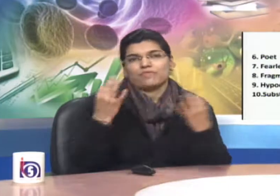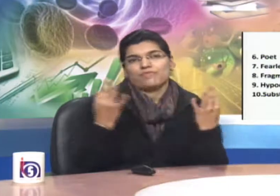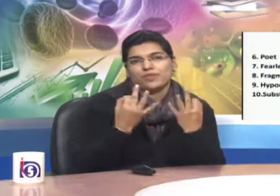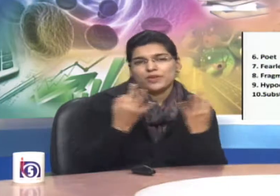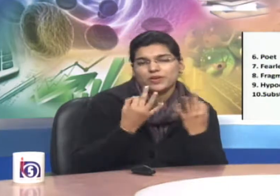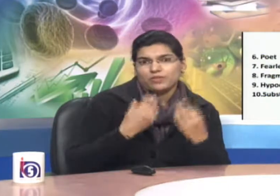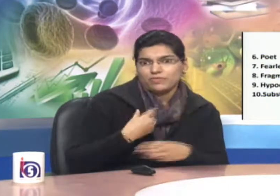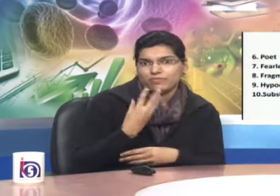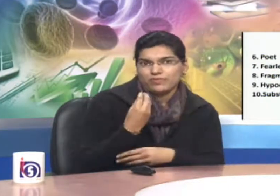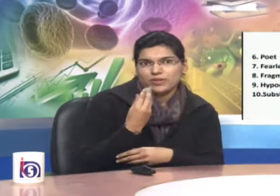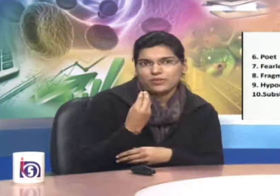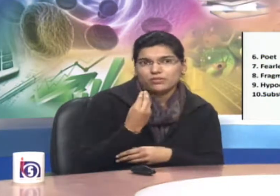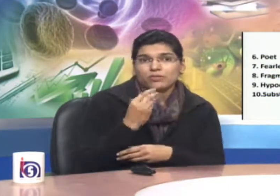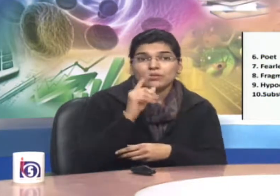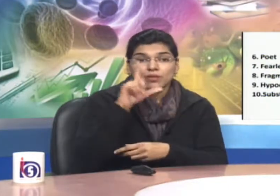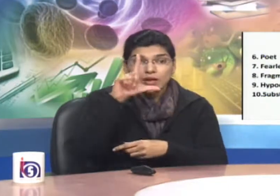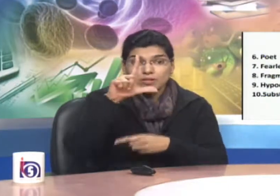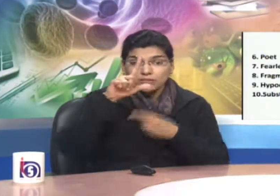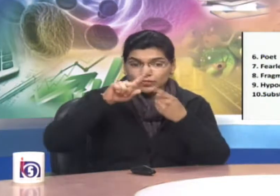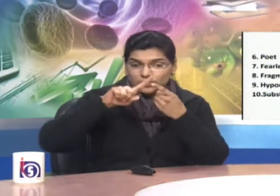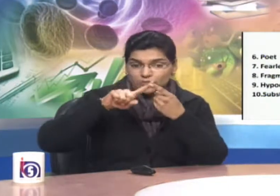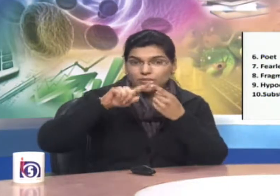Fear means being scared.